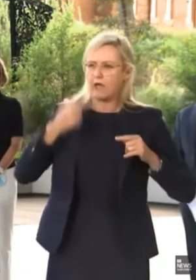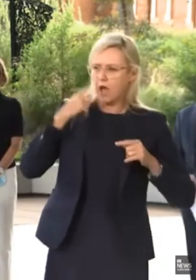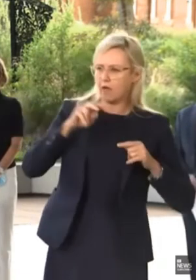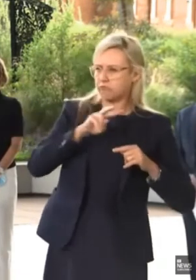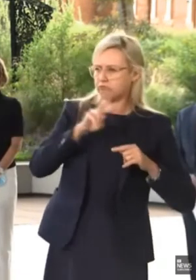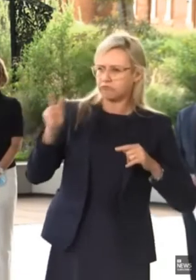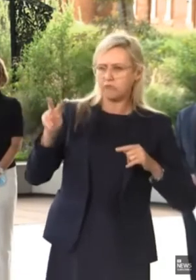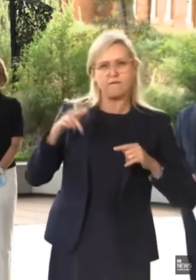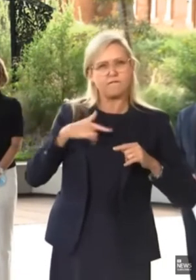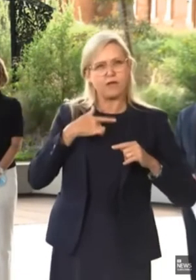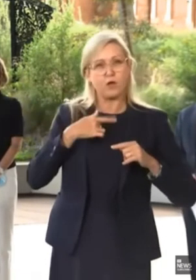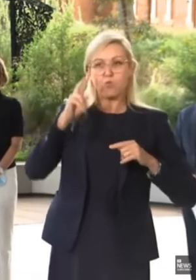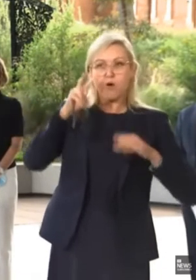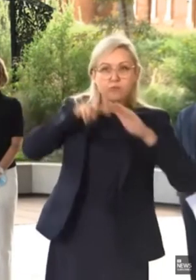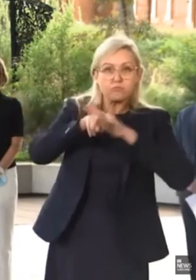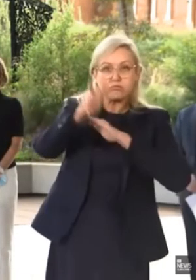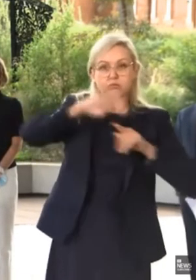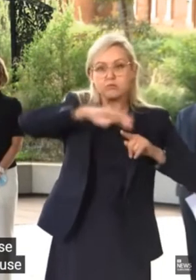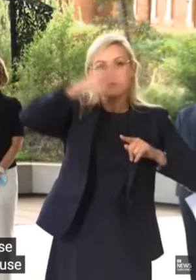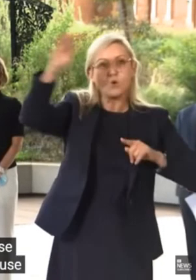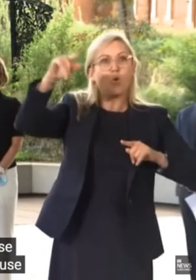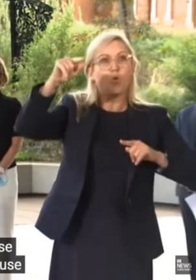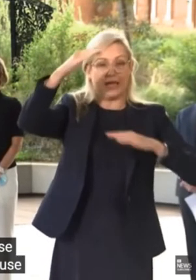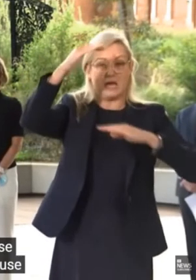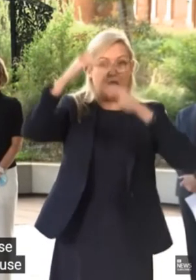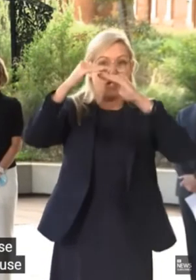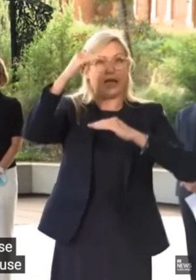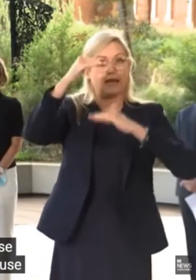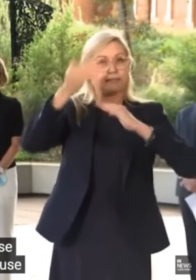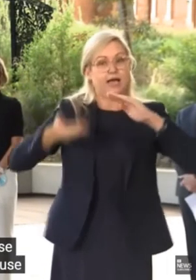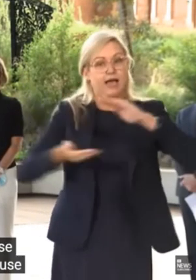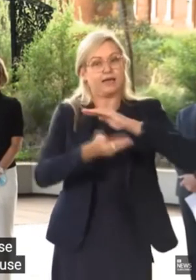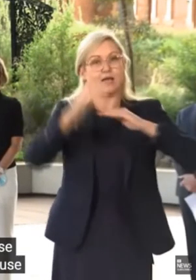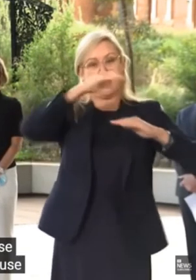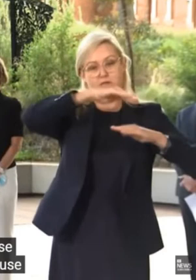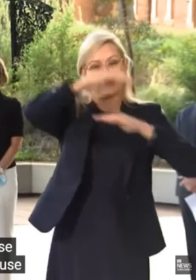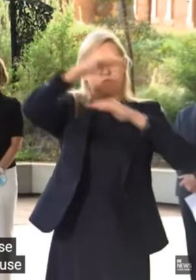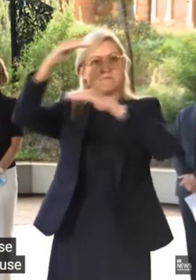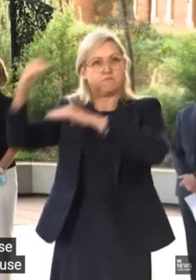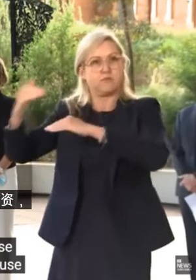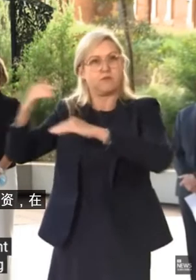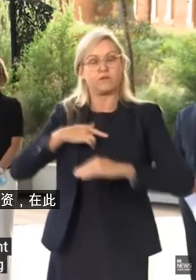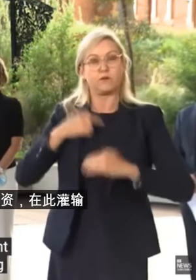best case scenario here, and that's because of the significant investment that we've made in instilling